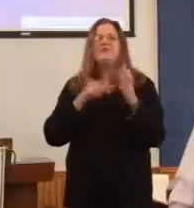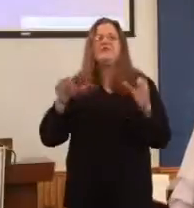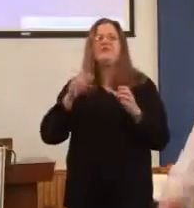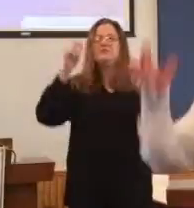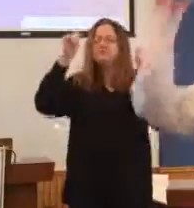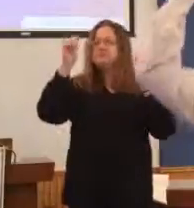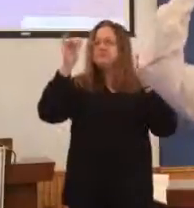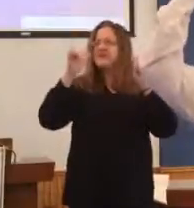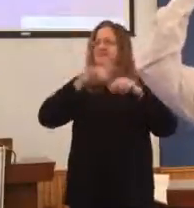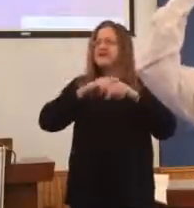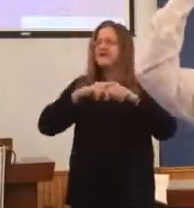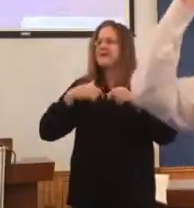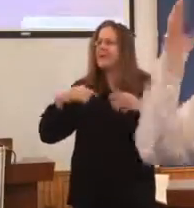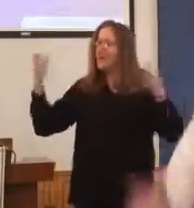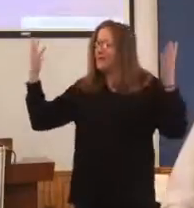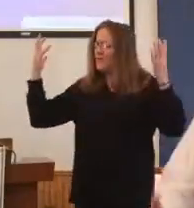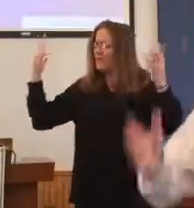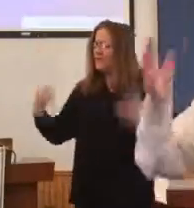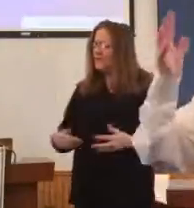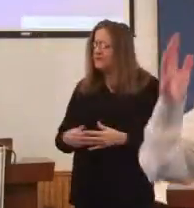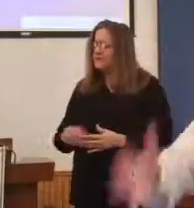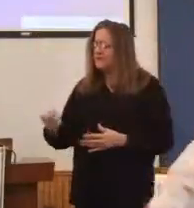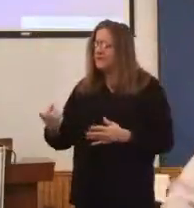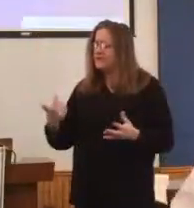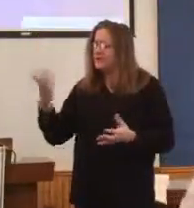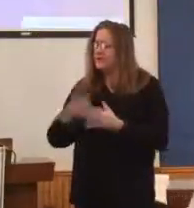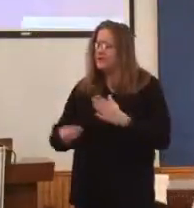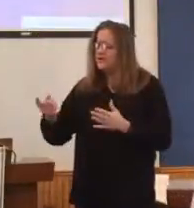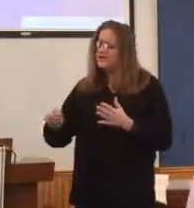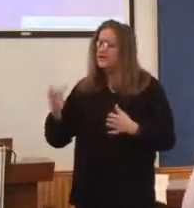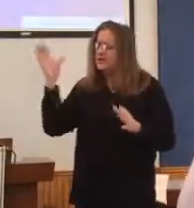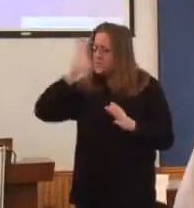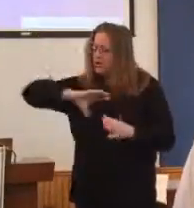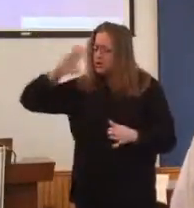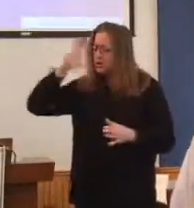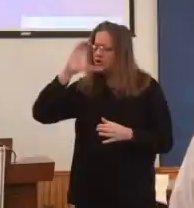then? What is wrong with you?